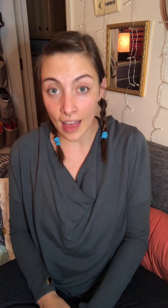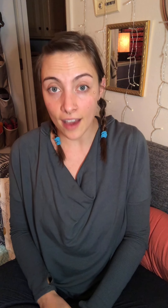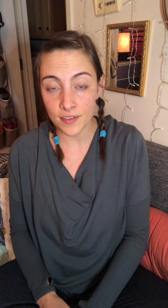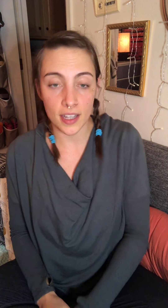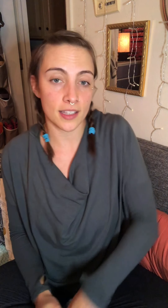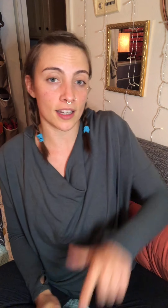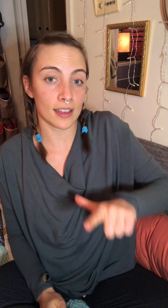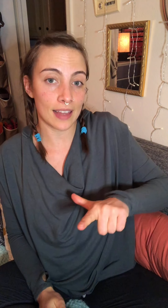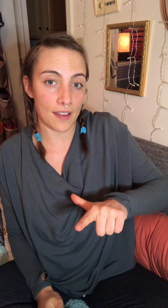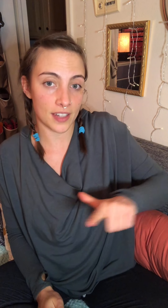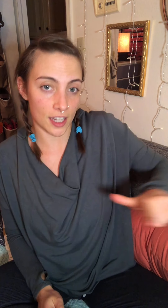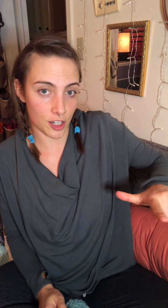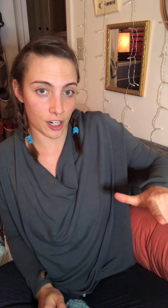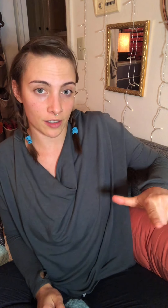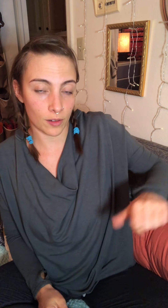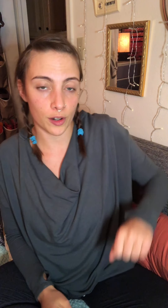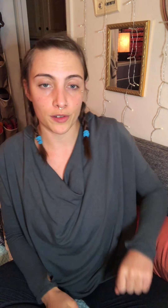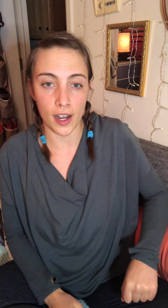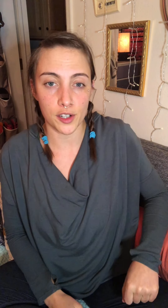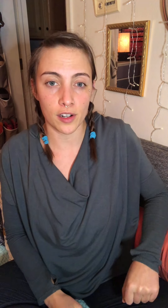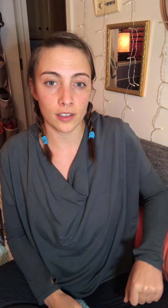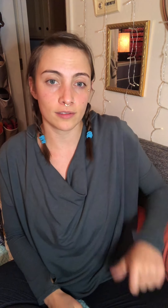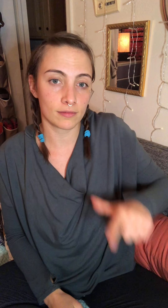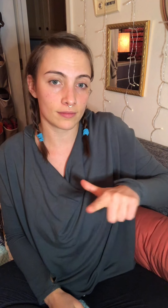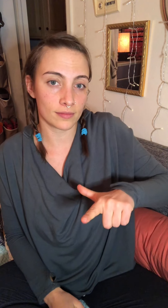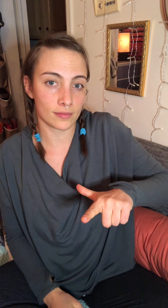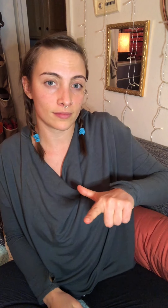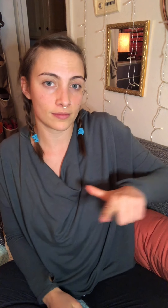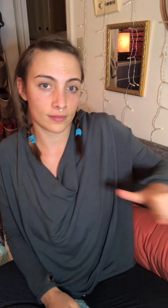left as in a left hand turn or directional,